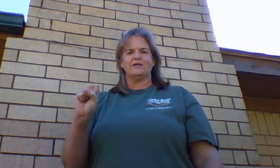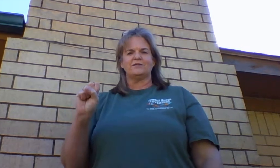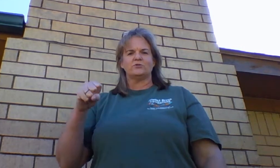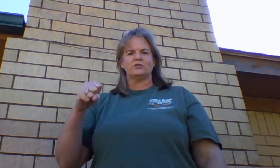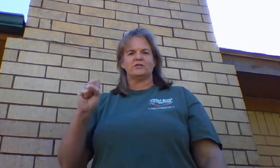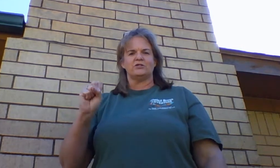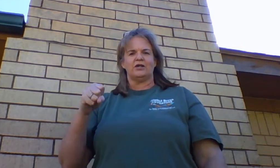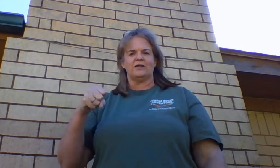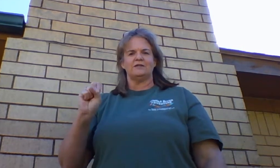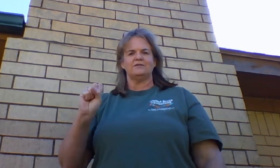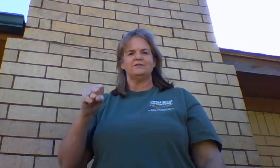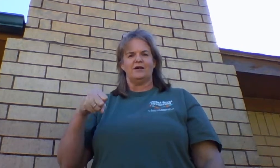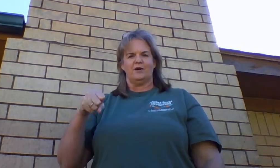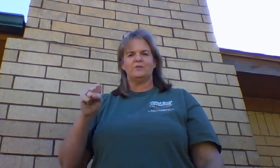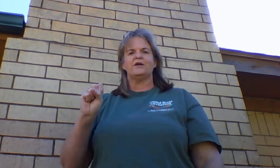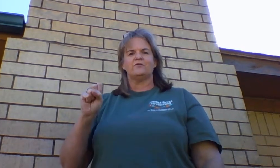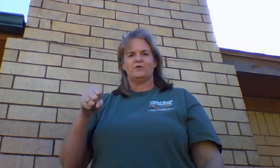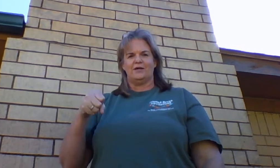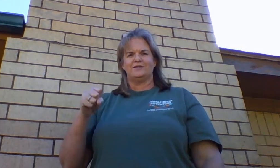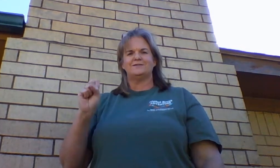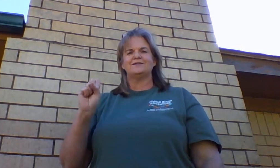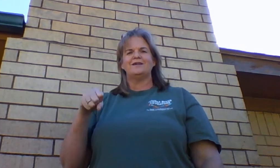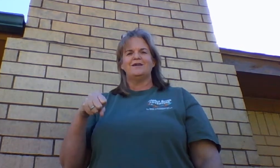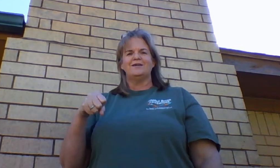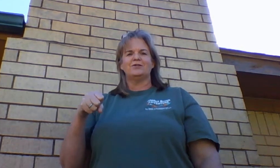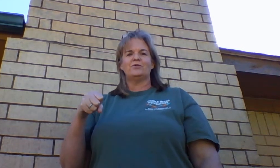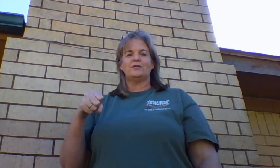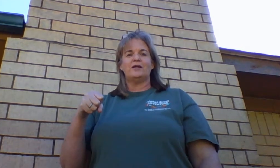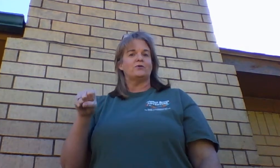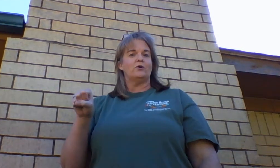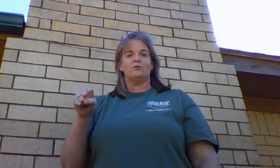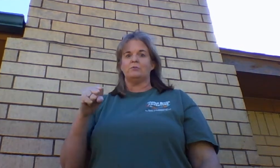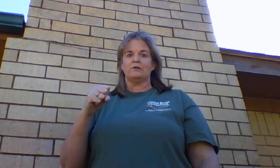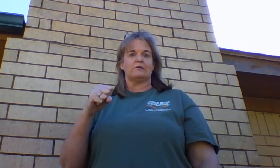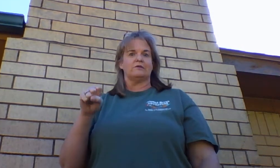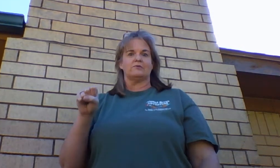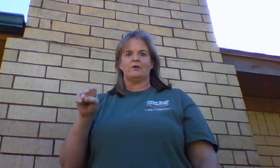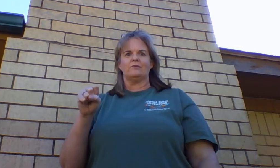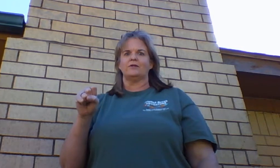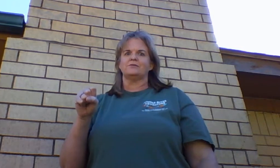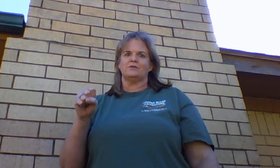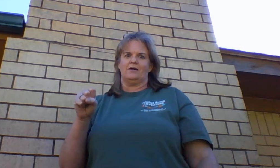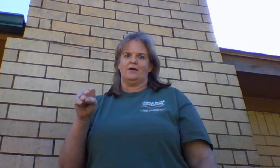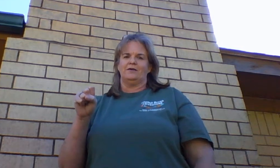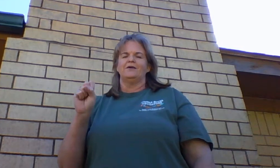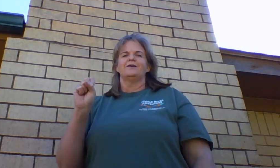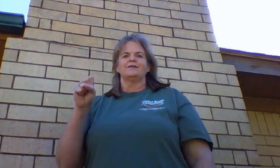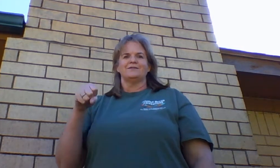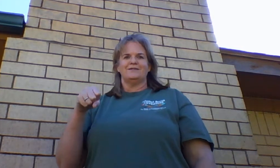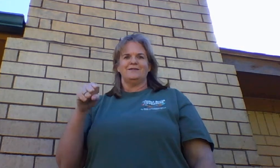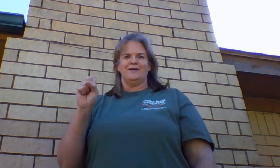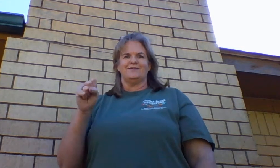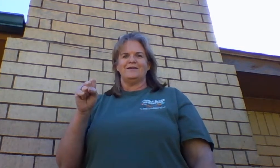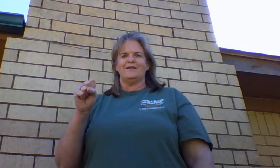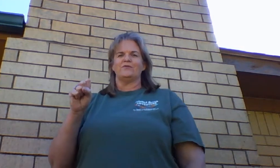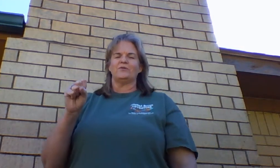we're just going to shake it up and down for yes. So you would think no would be like this, right? But it's not. This is yes. And then for no,